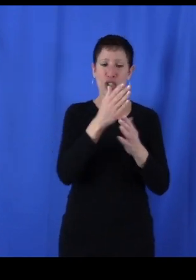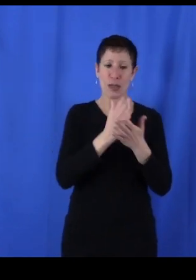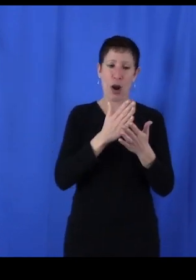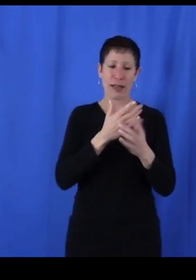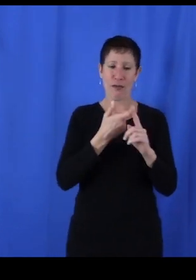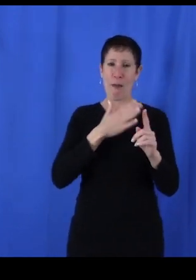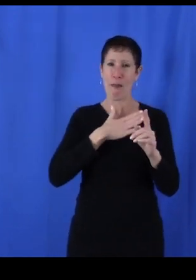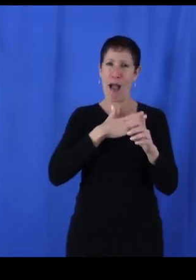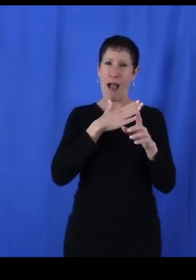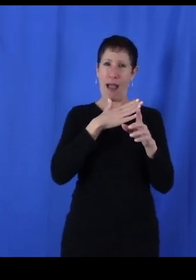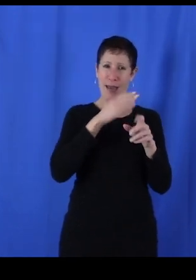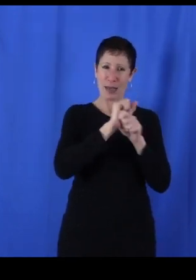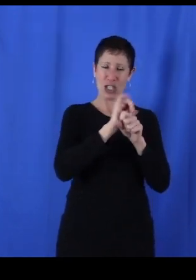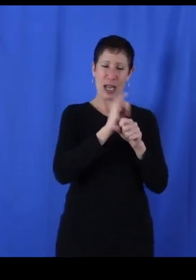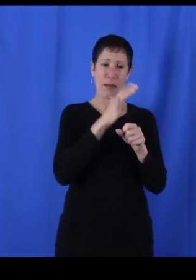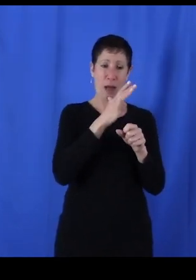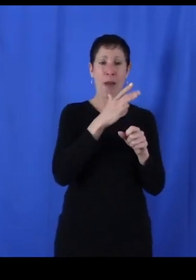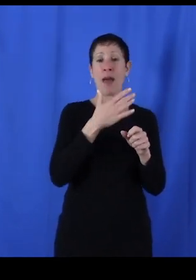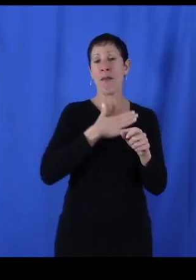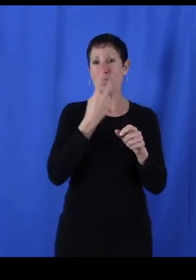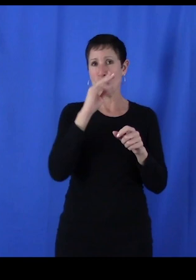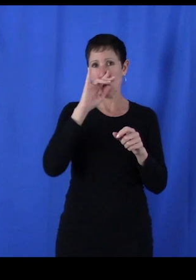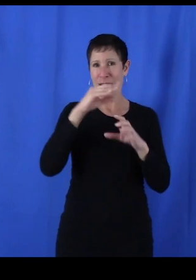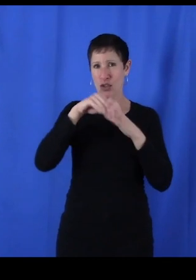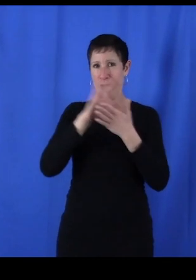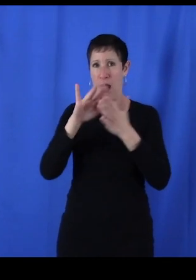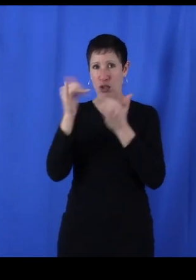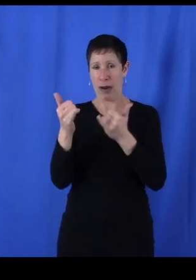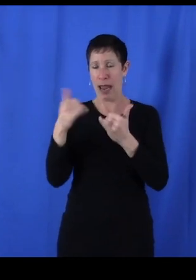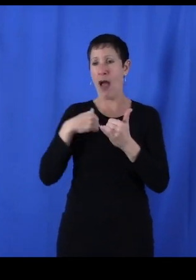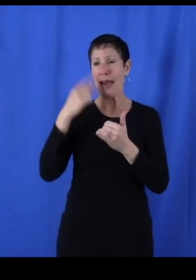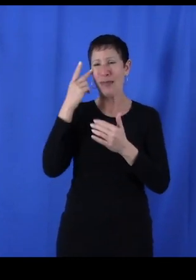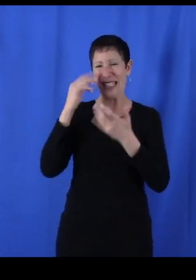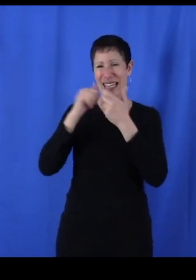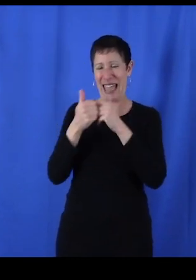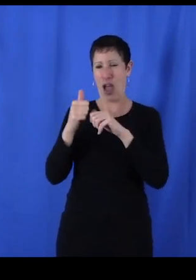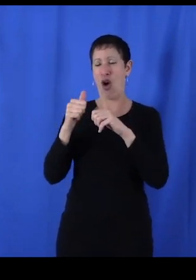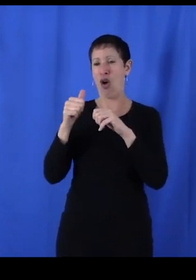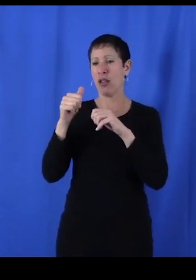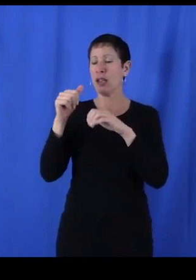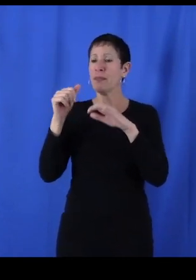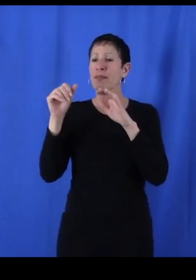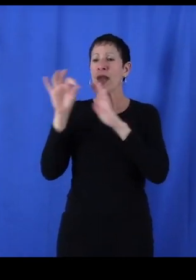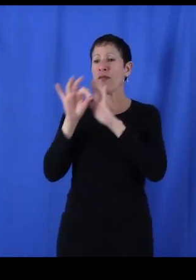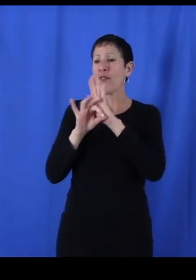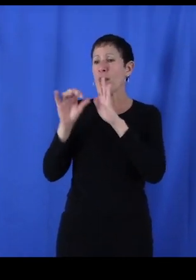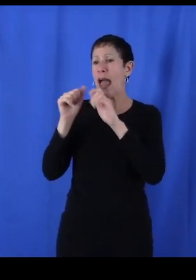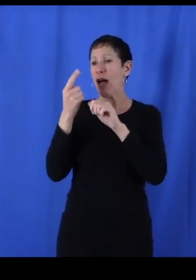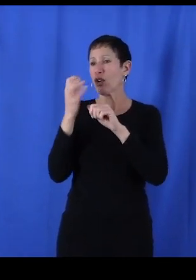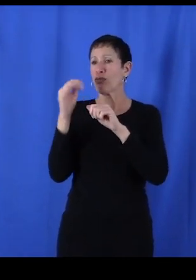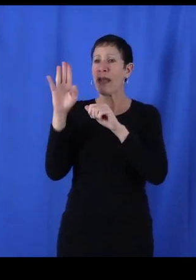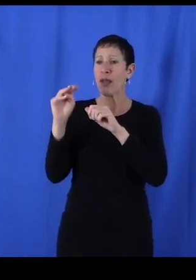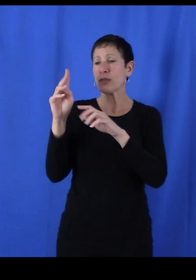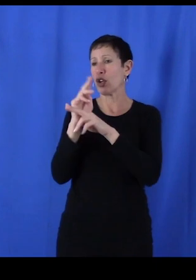from my position as a mom of two kids who are in college right now and seeing how algorithms are used in like college housing placements,